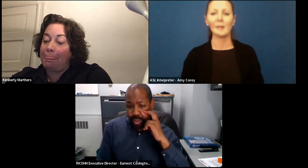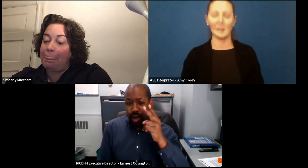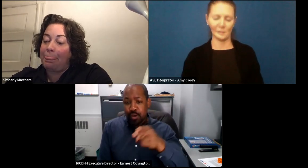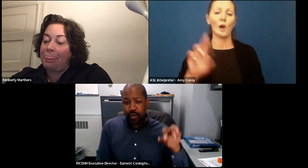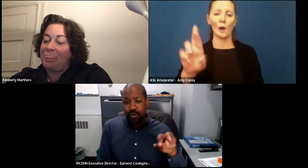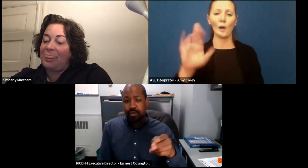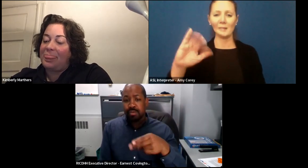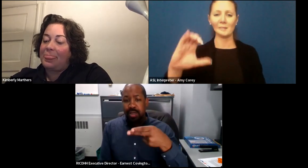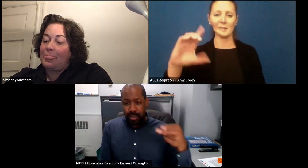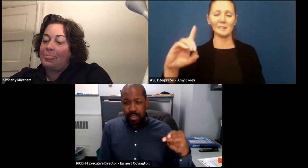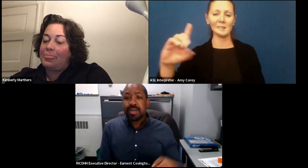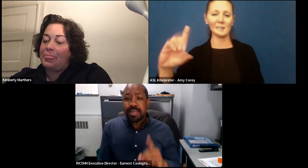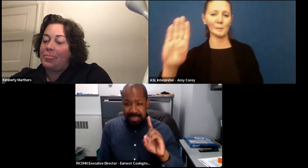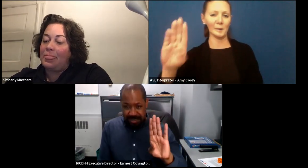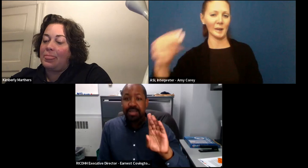Yes,